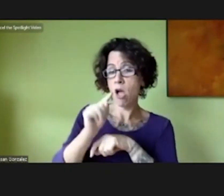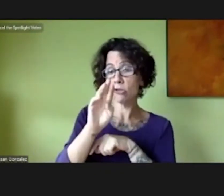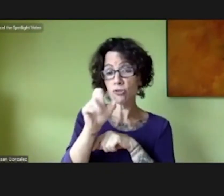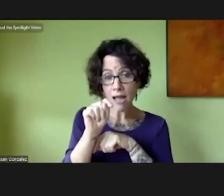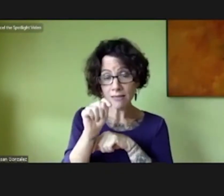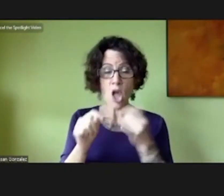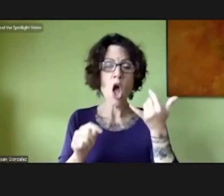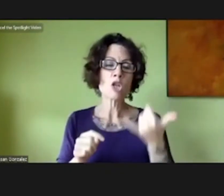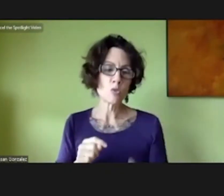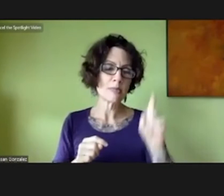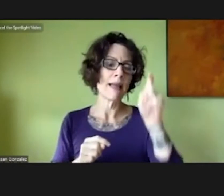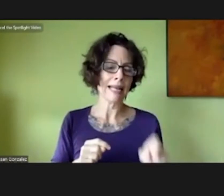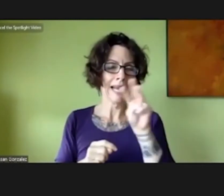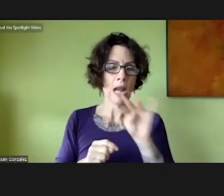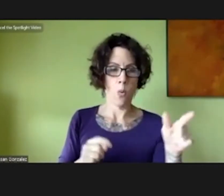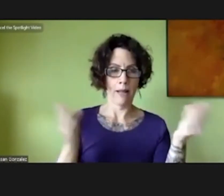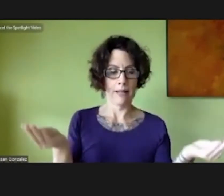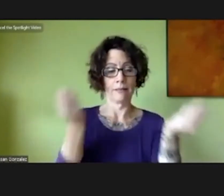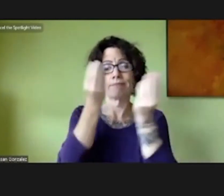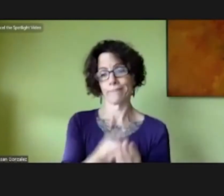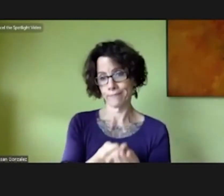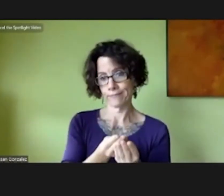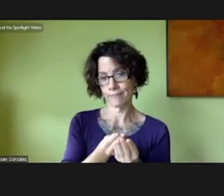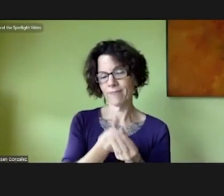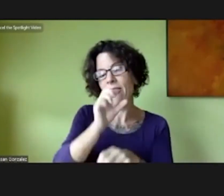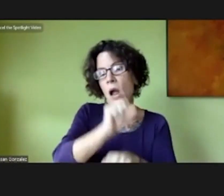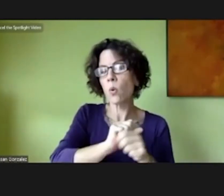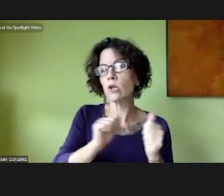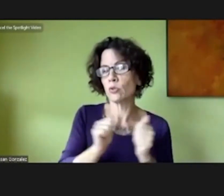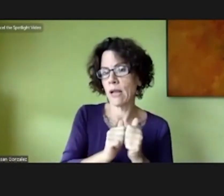And you can do the will as well, but it can become complicated.